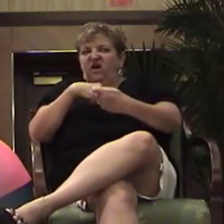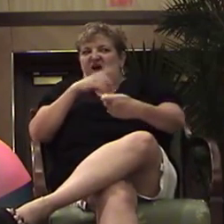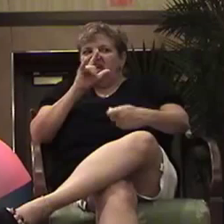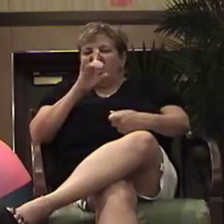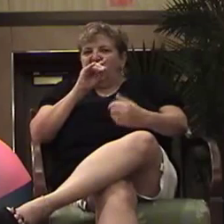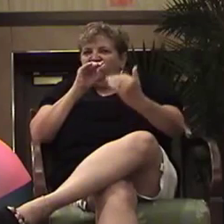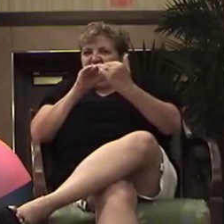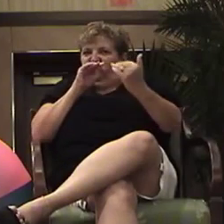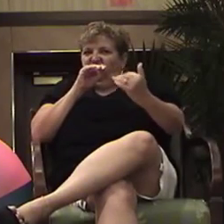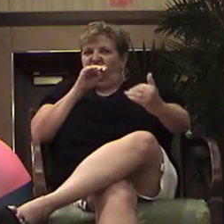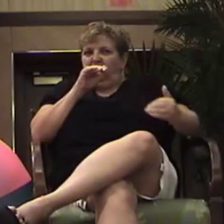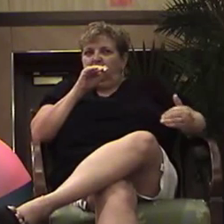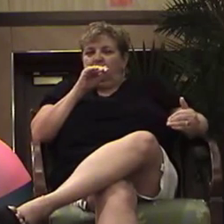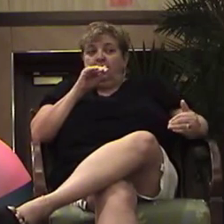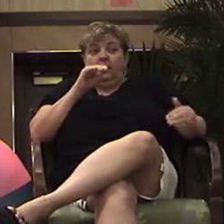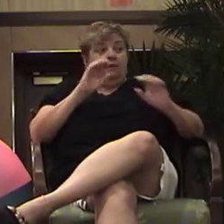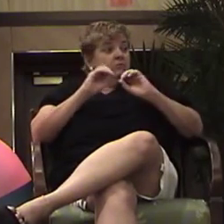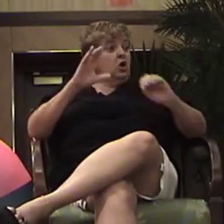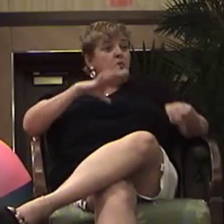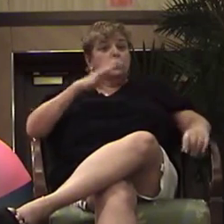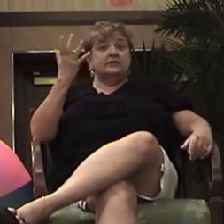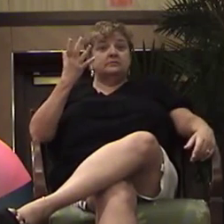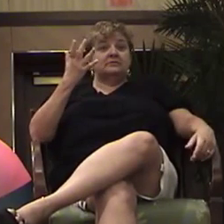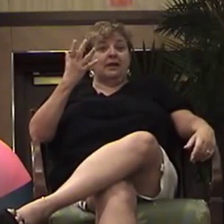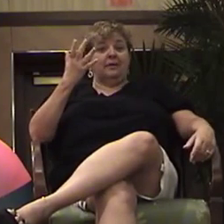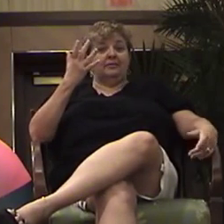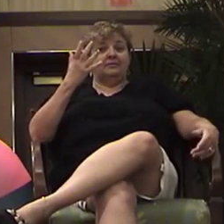I had no resentments, I got even.